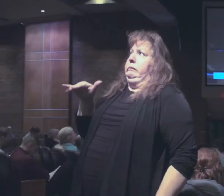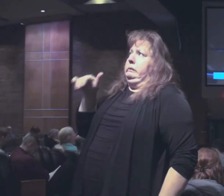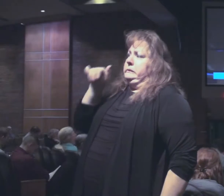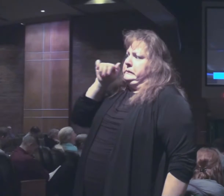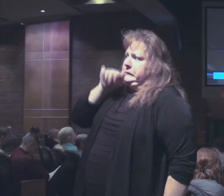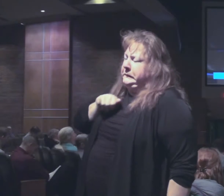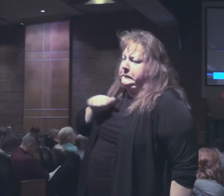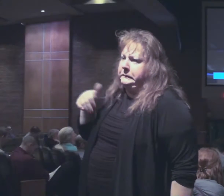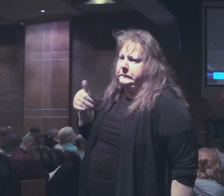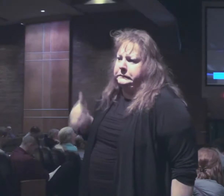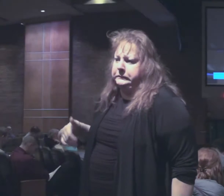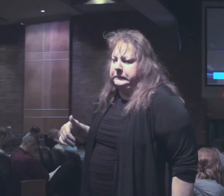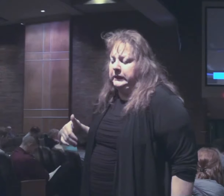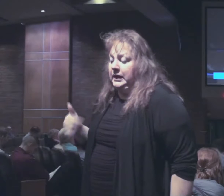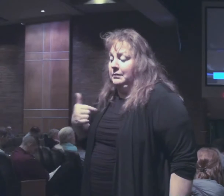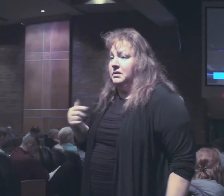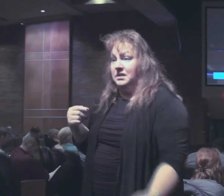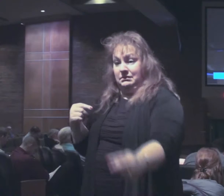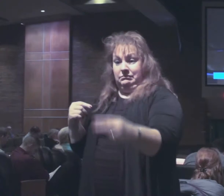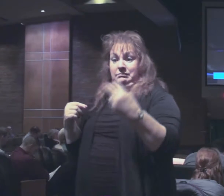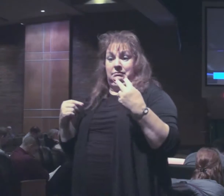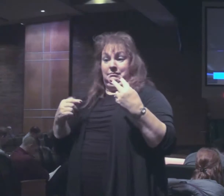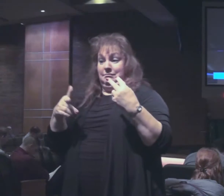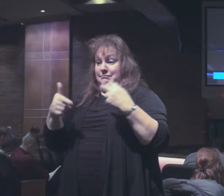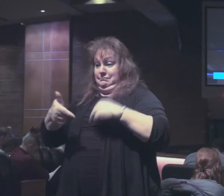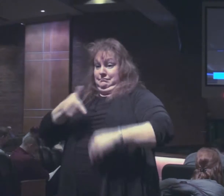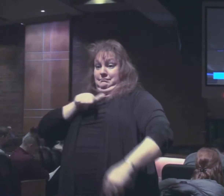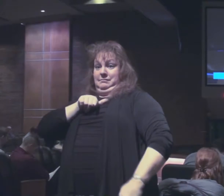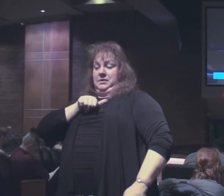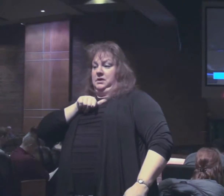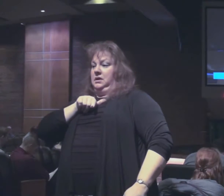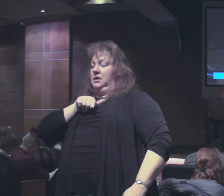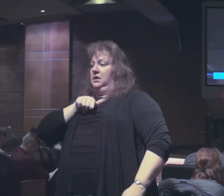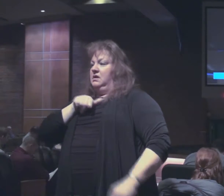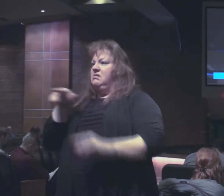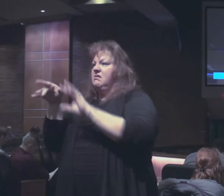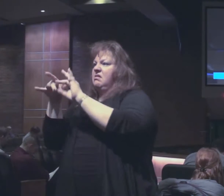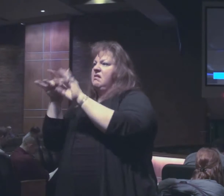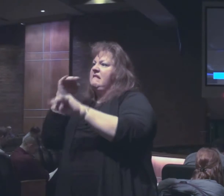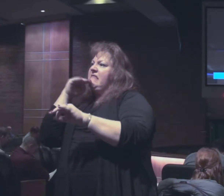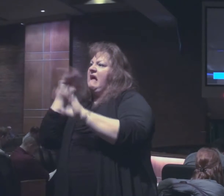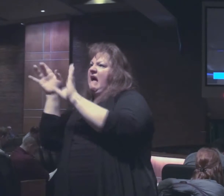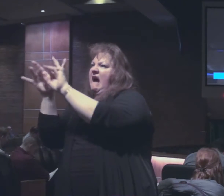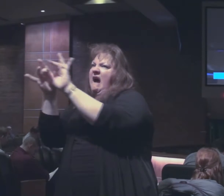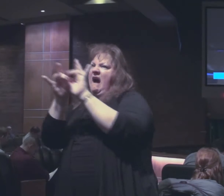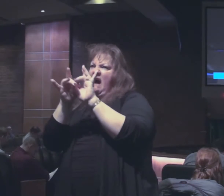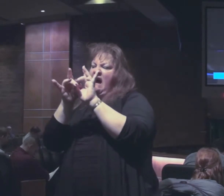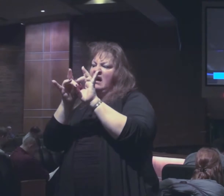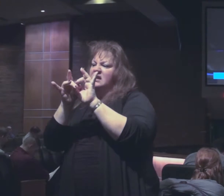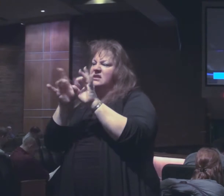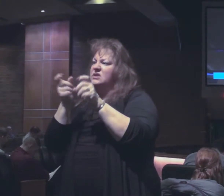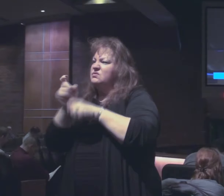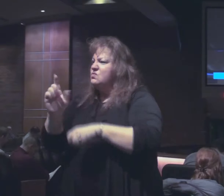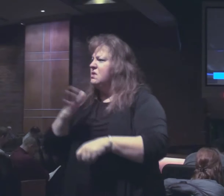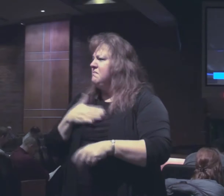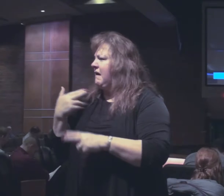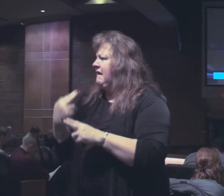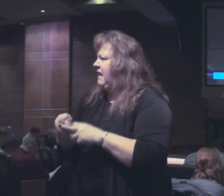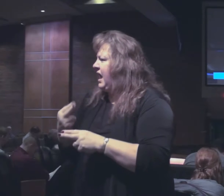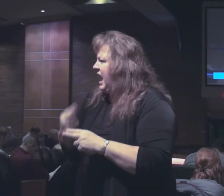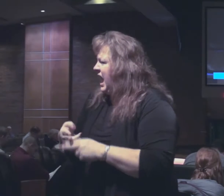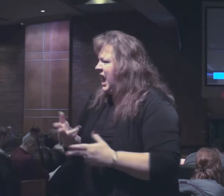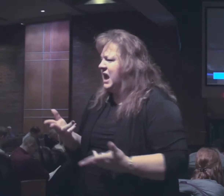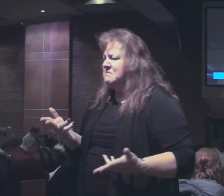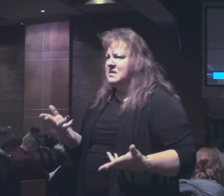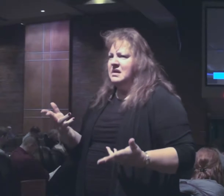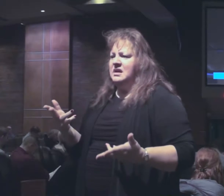But then sometimes when we're the subject of malicious lies, things done to destroy our reputation